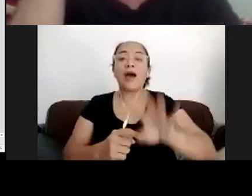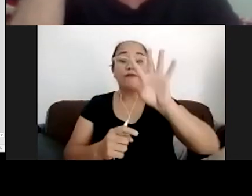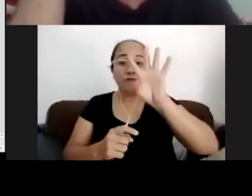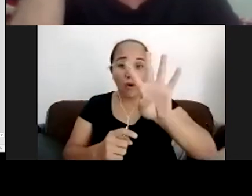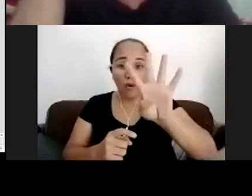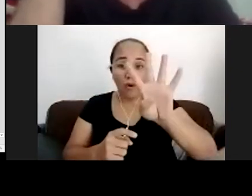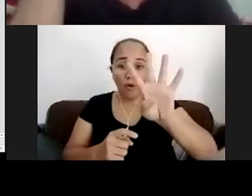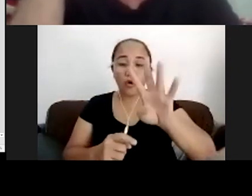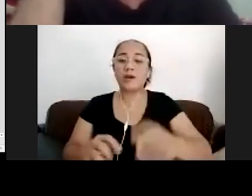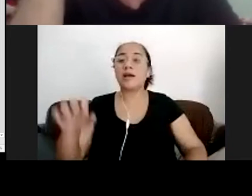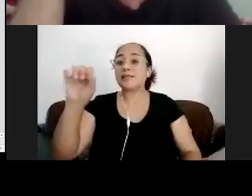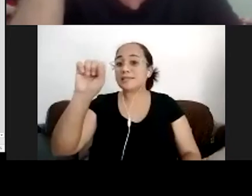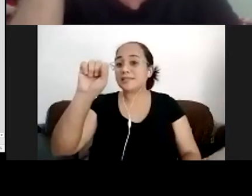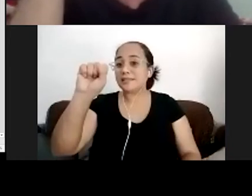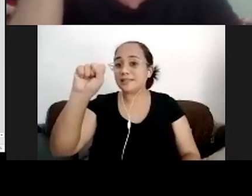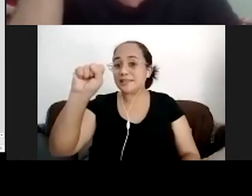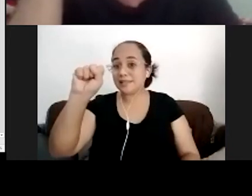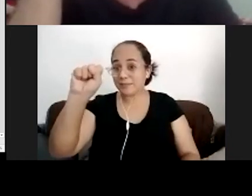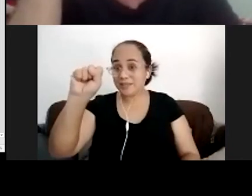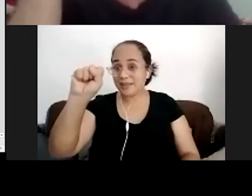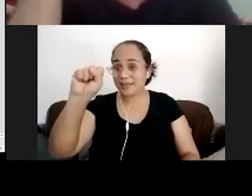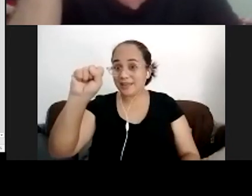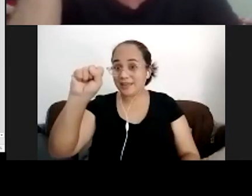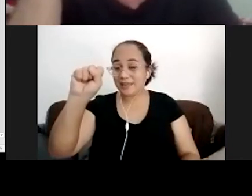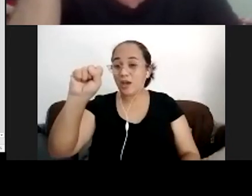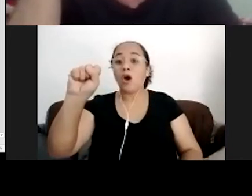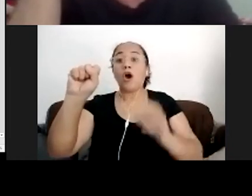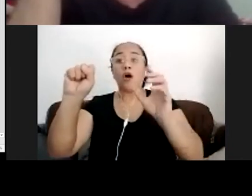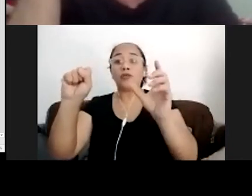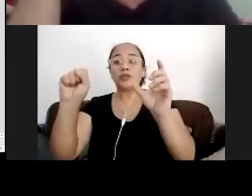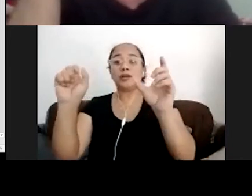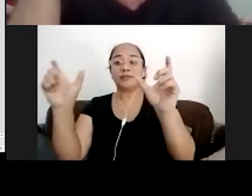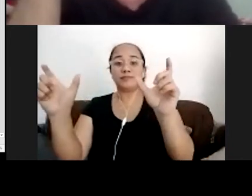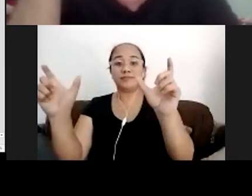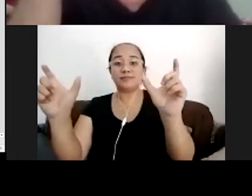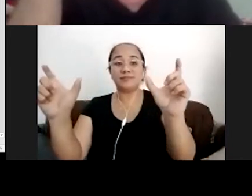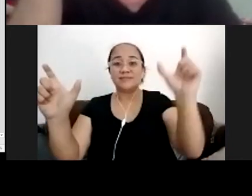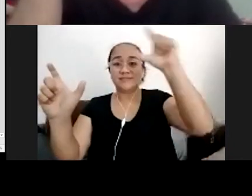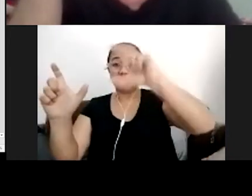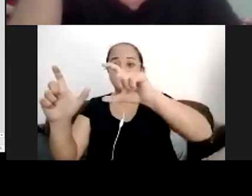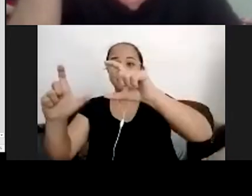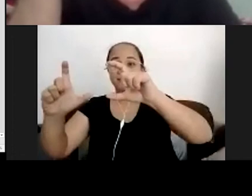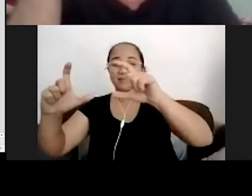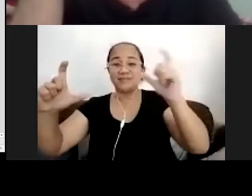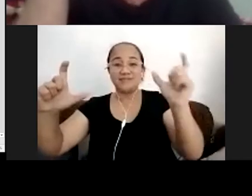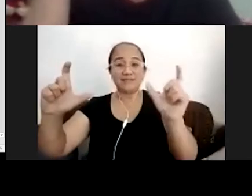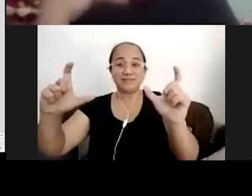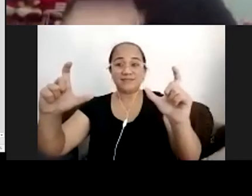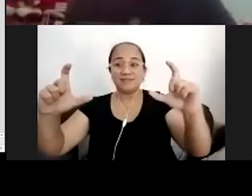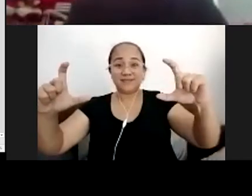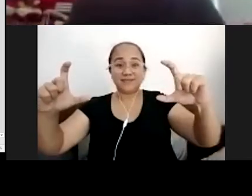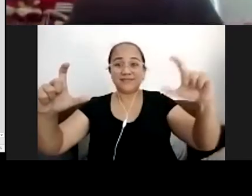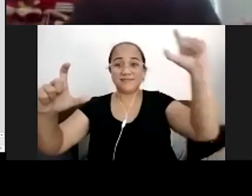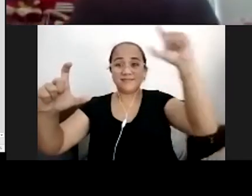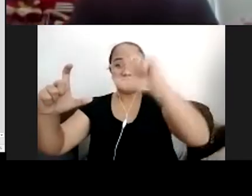of the embedded sentence, the embedded clause. Okay, so you have to